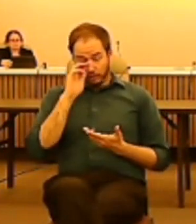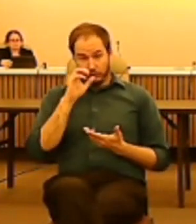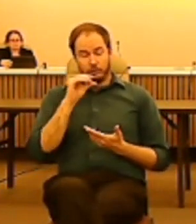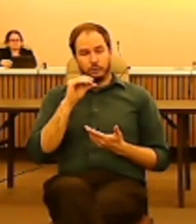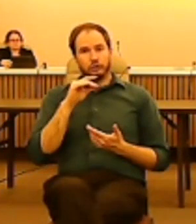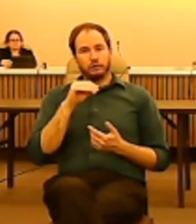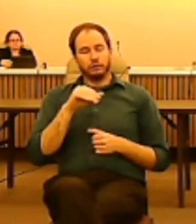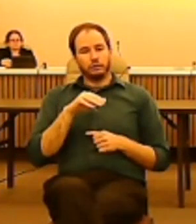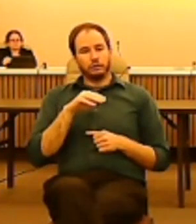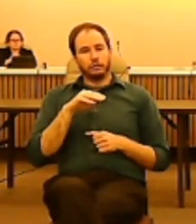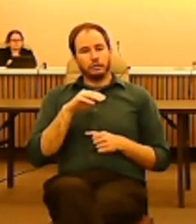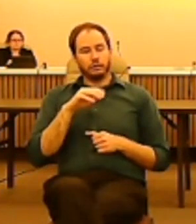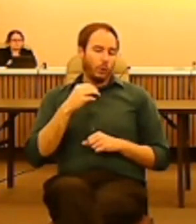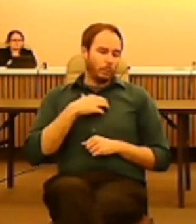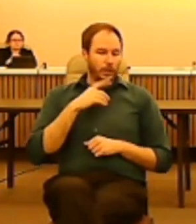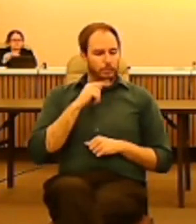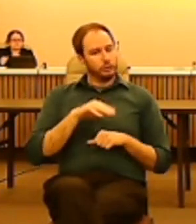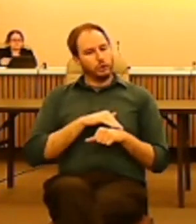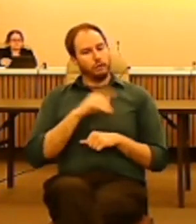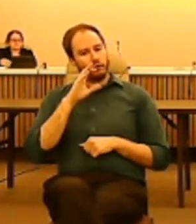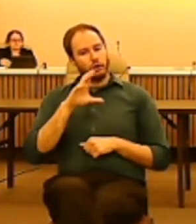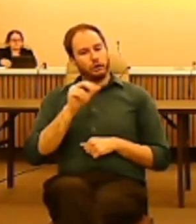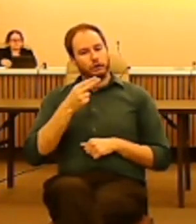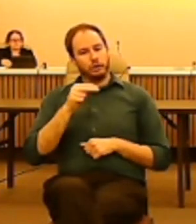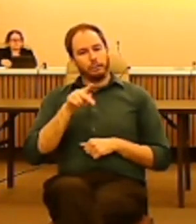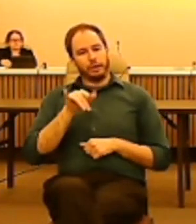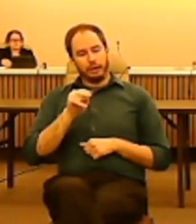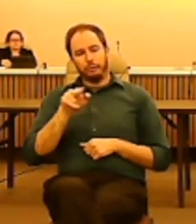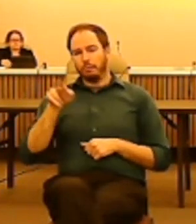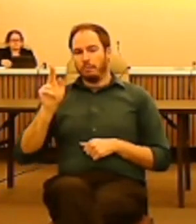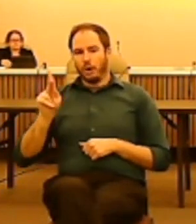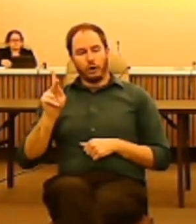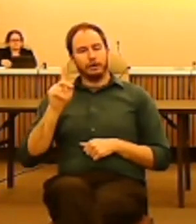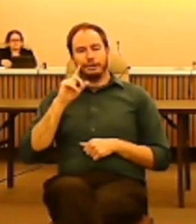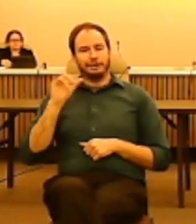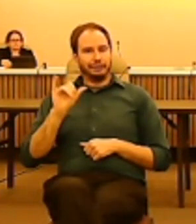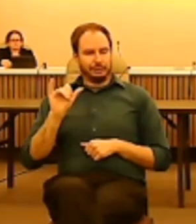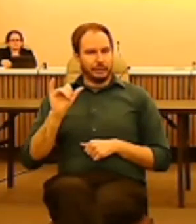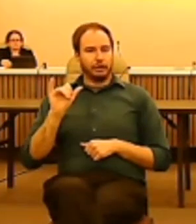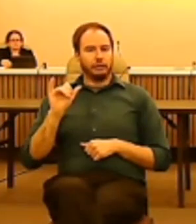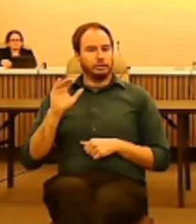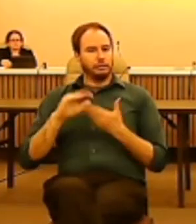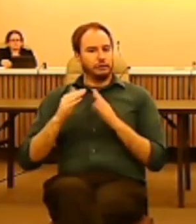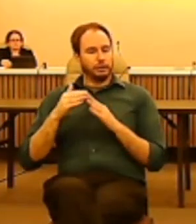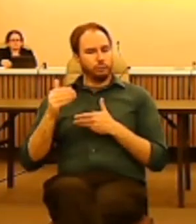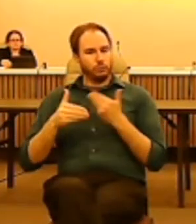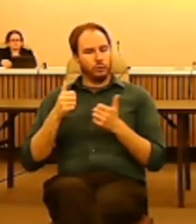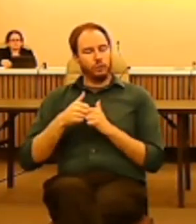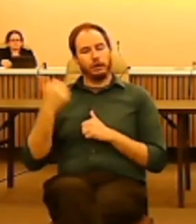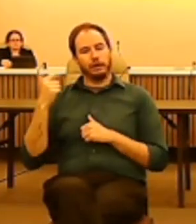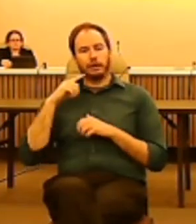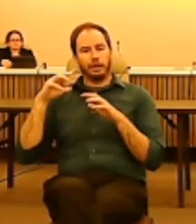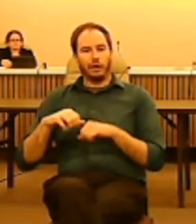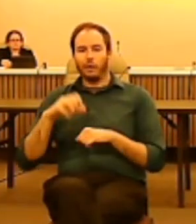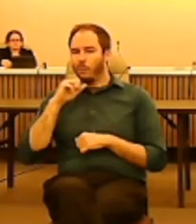slow moving process, not complaining or anything with Chapman Corner Park, is the same time out process with tearing down the old